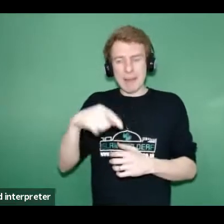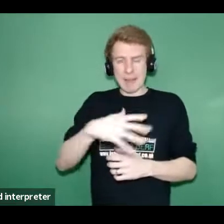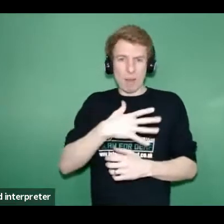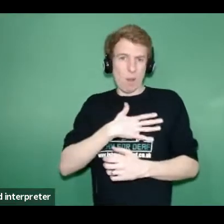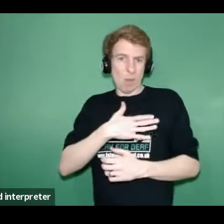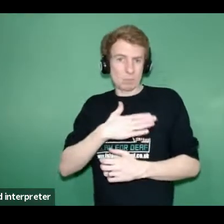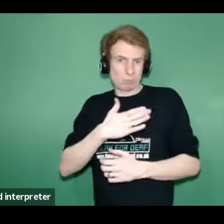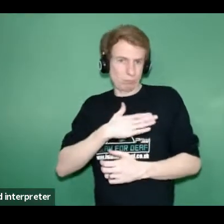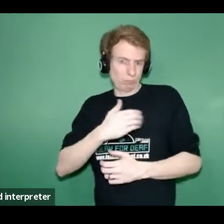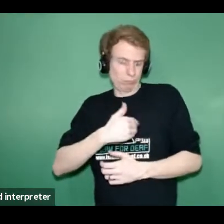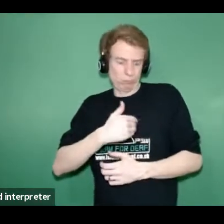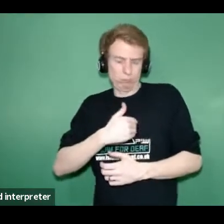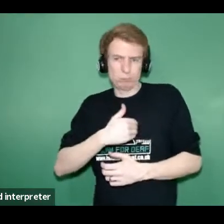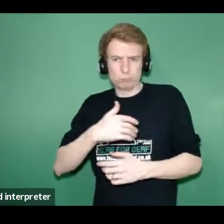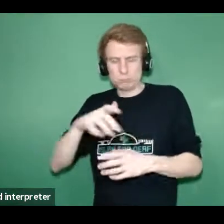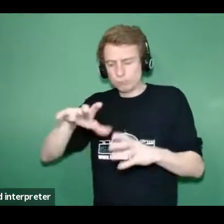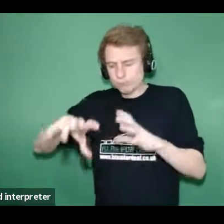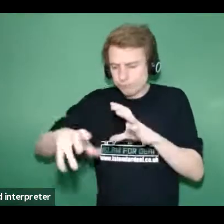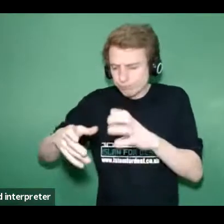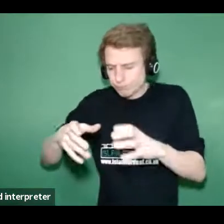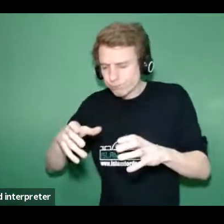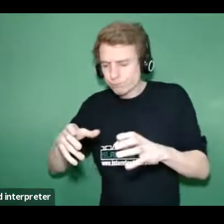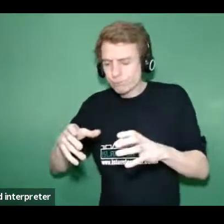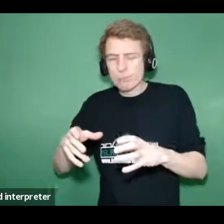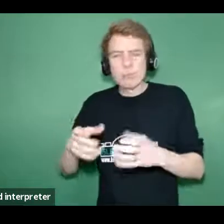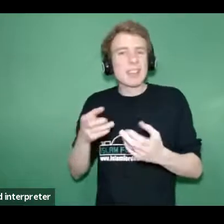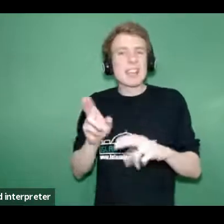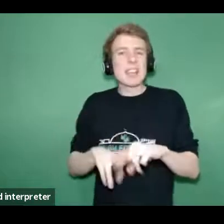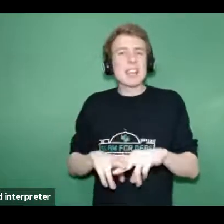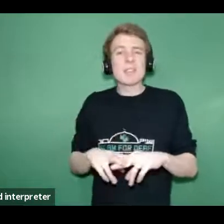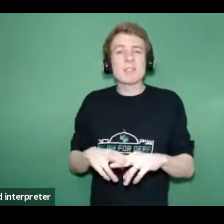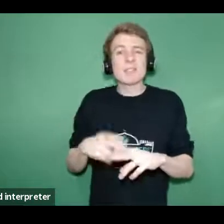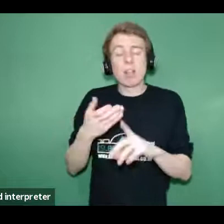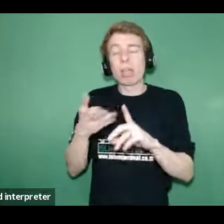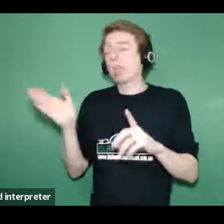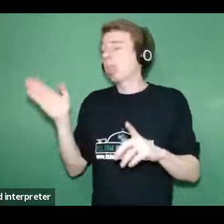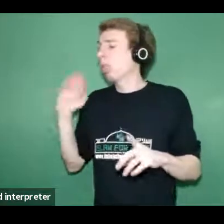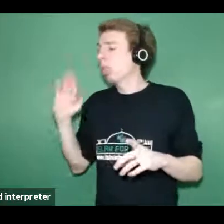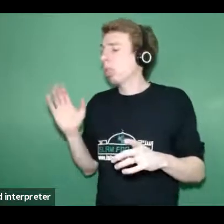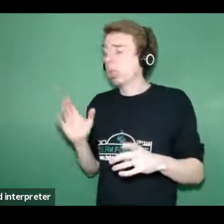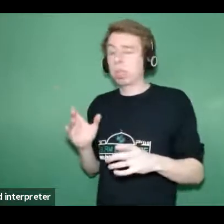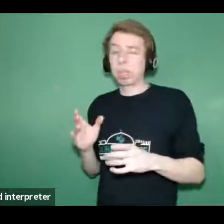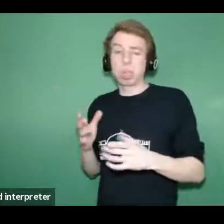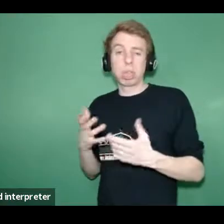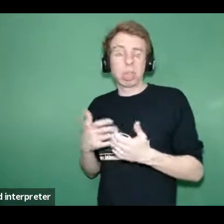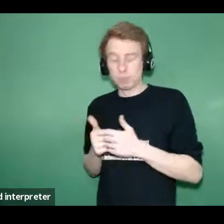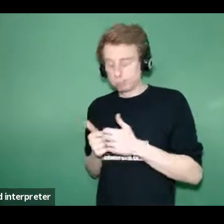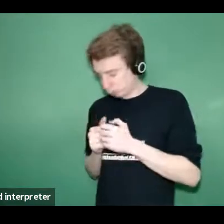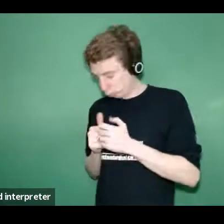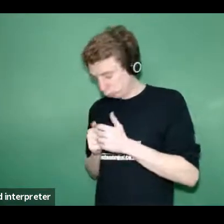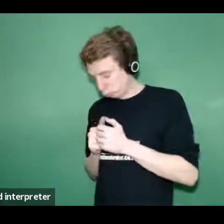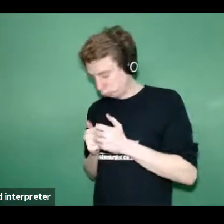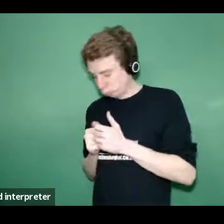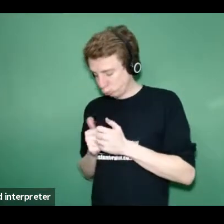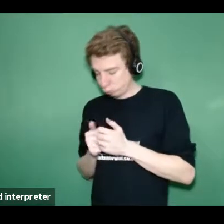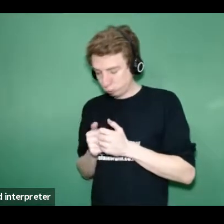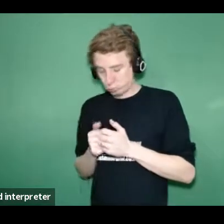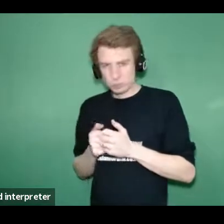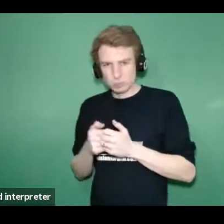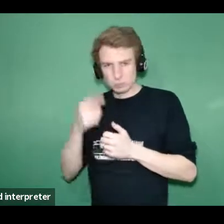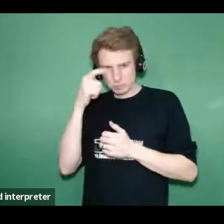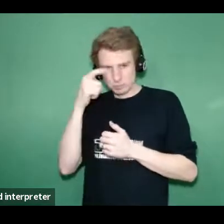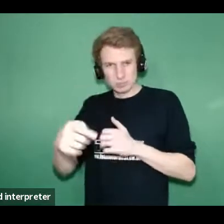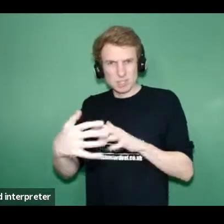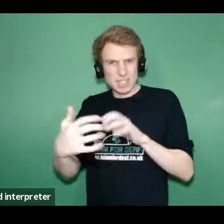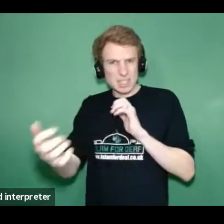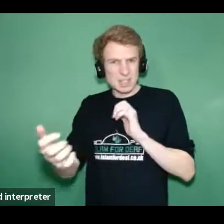then they started doing something that was useless or inappropriate, such as playing a computer game on their mobile phone, or